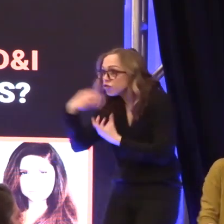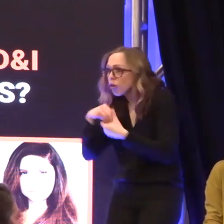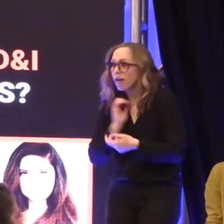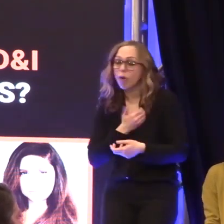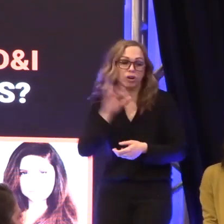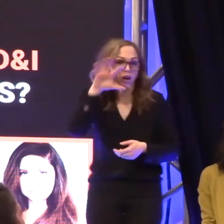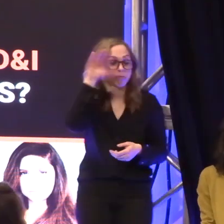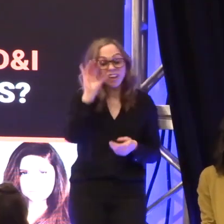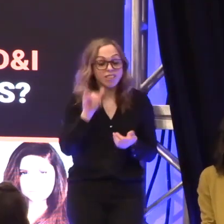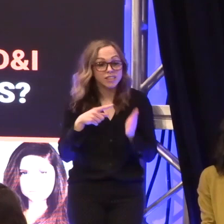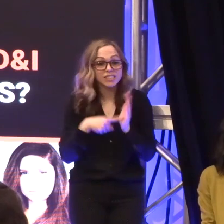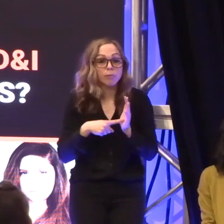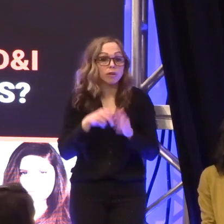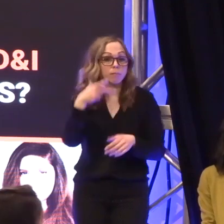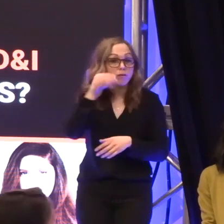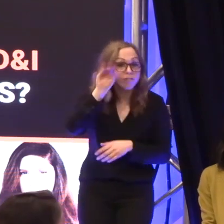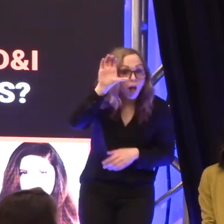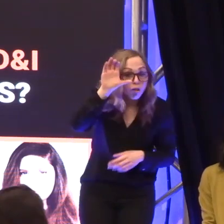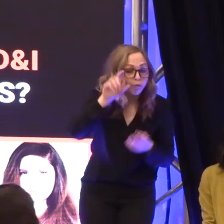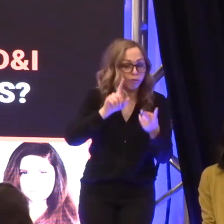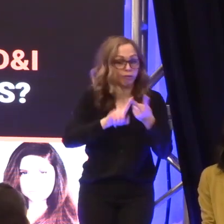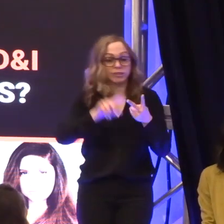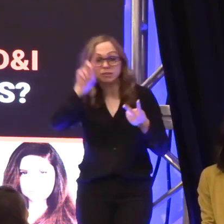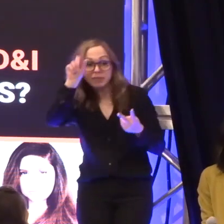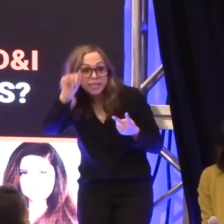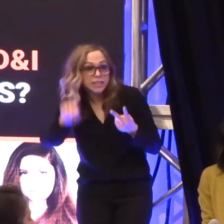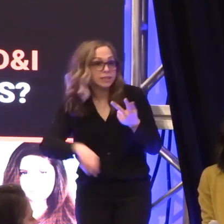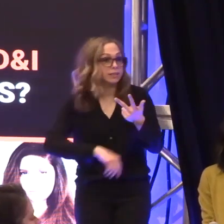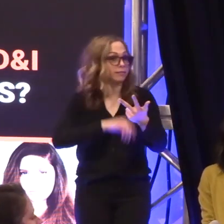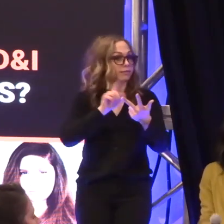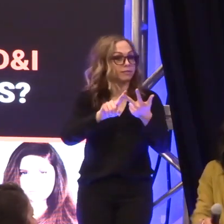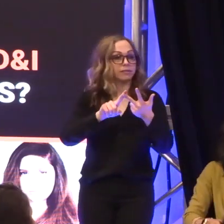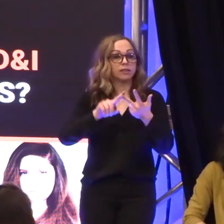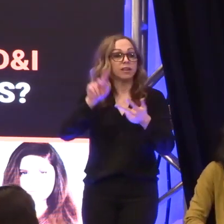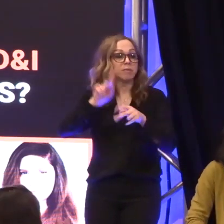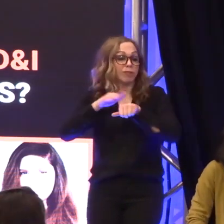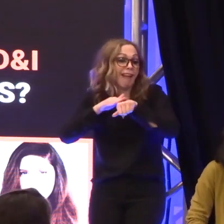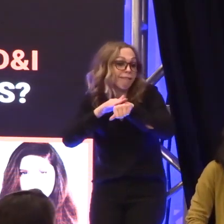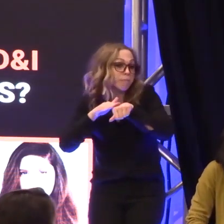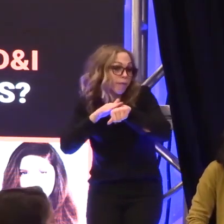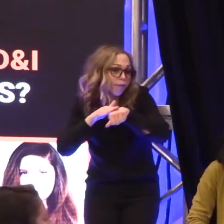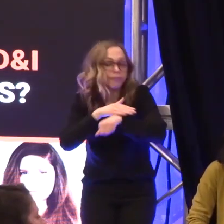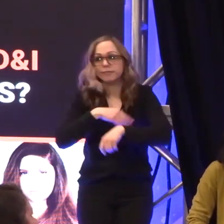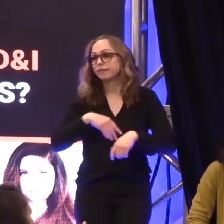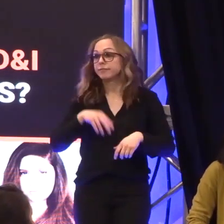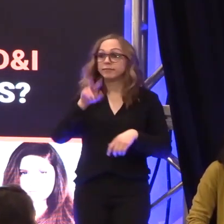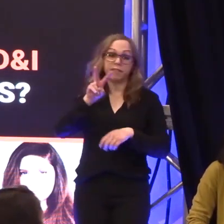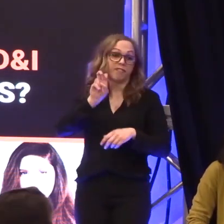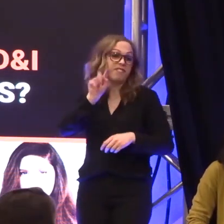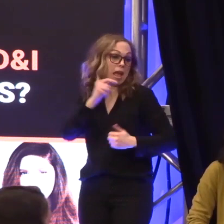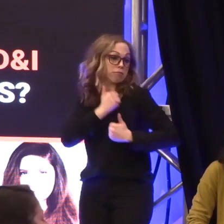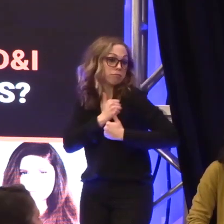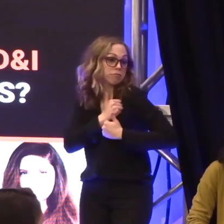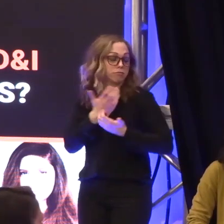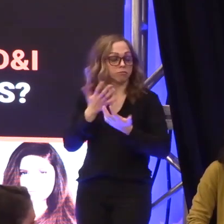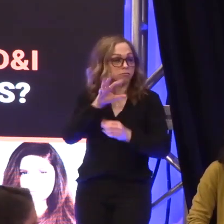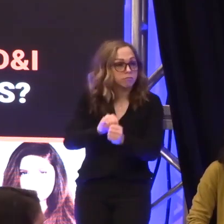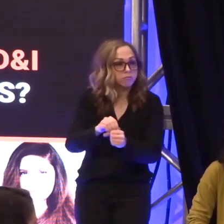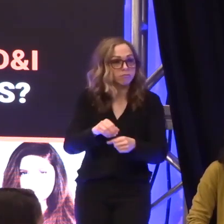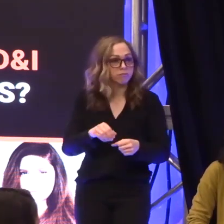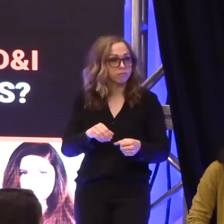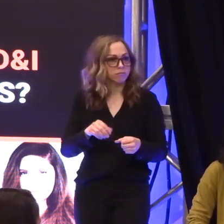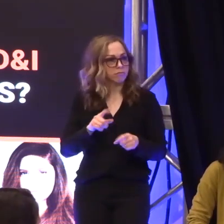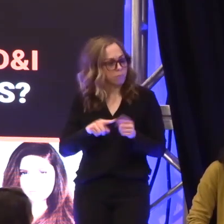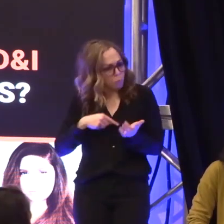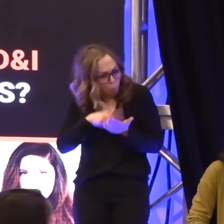are examples, people of color, people with disabilities, Native indigenous people, veterans, we're really trying to bring in. And what